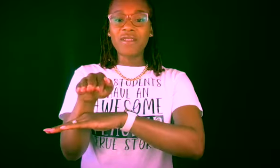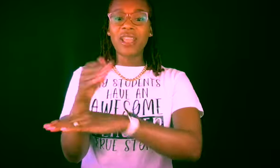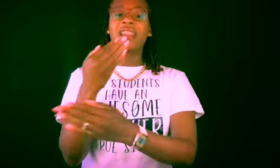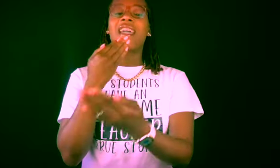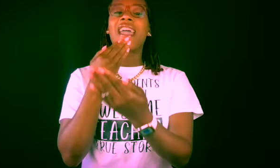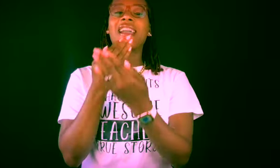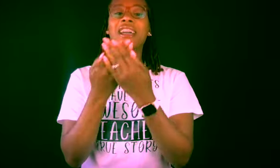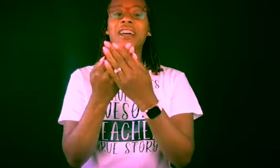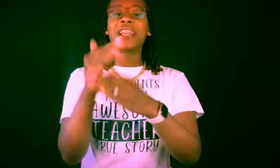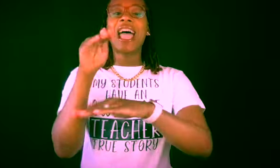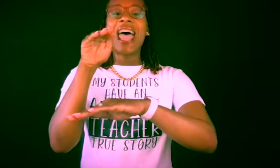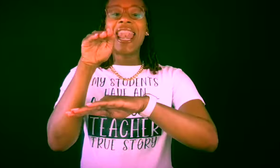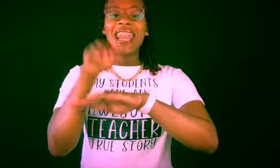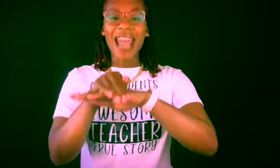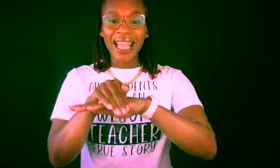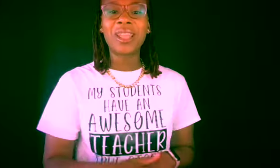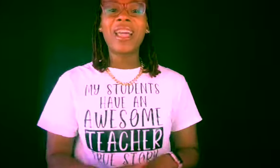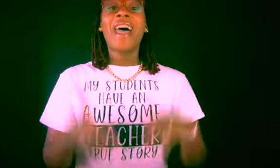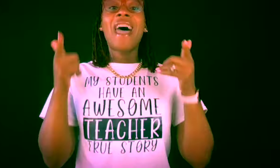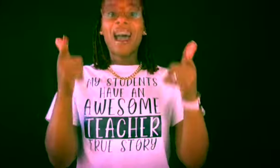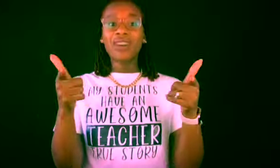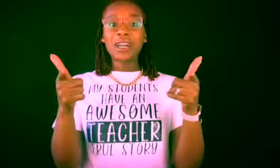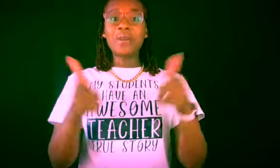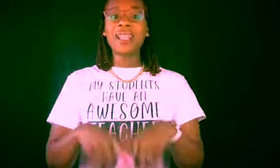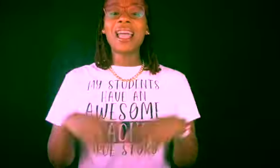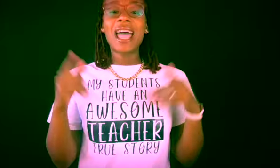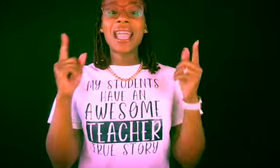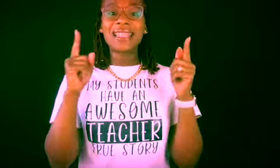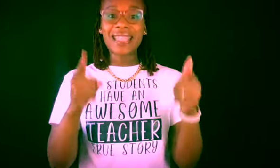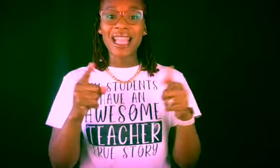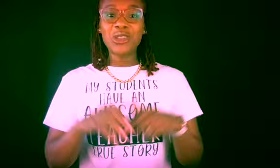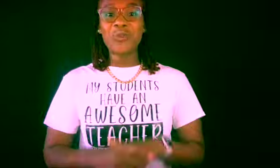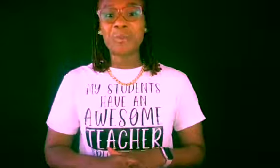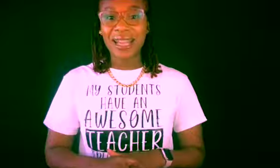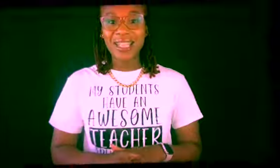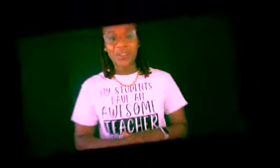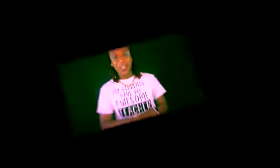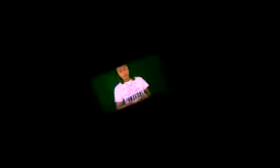evening, and good night. Have a good one, and stay tuned for my next video.